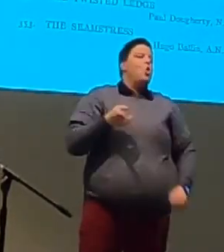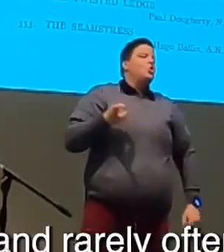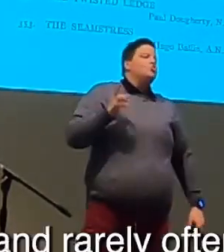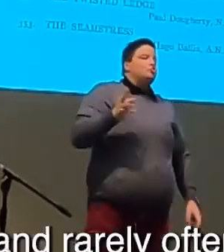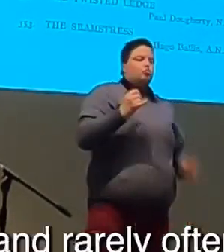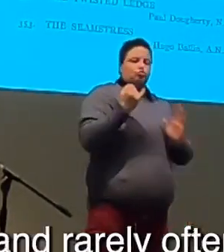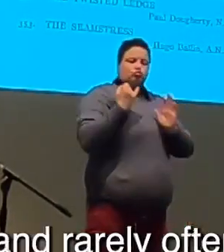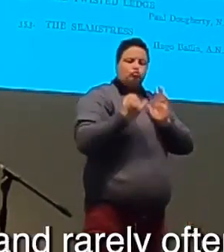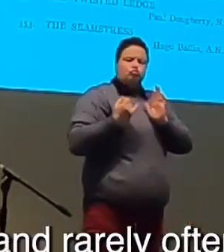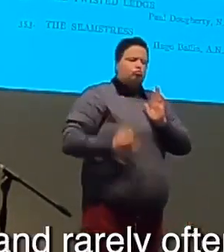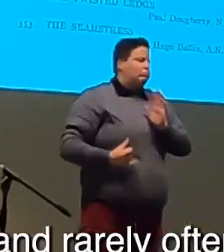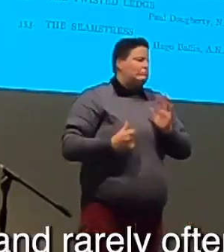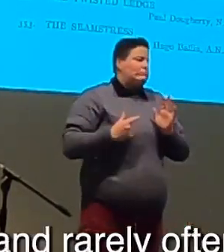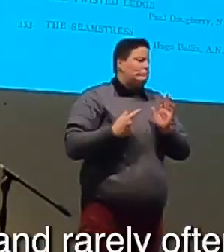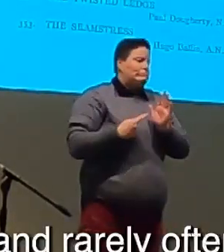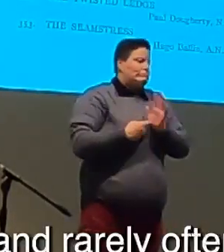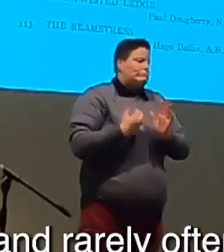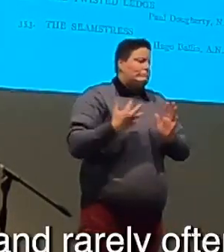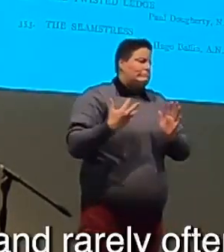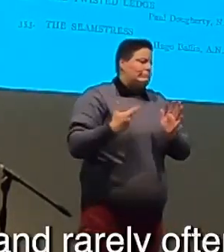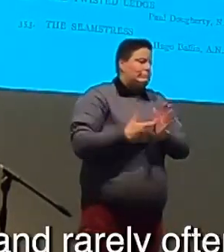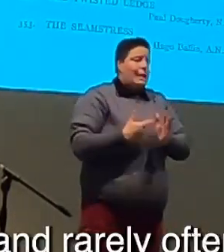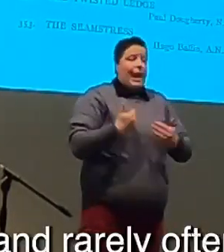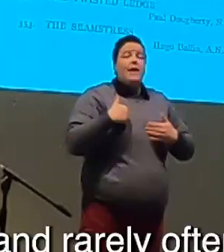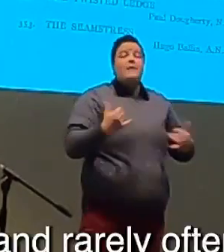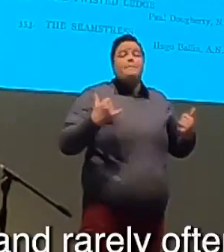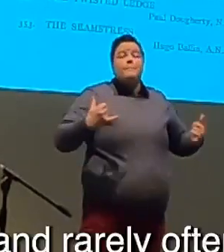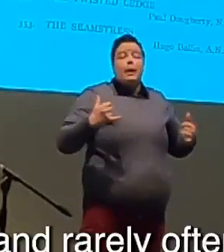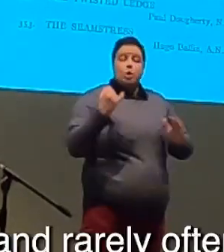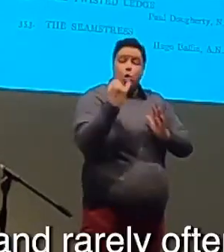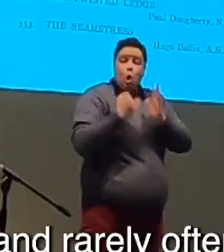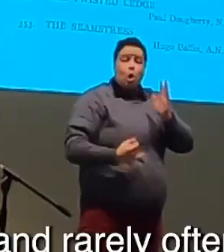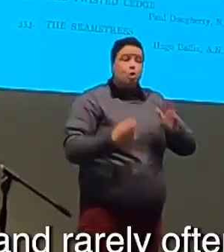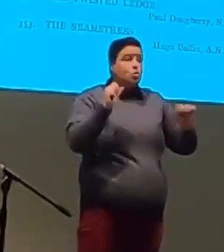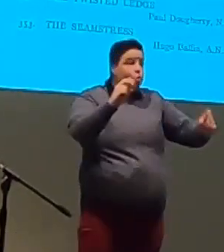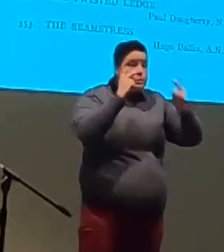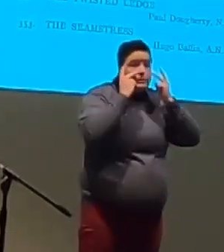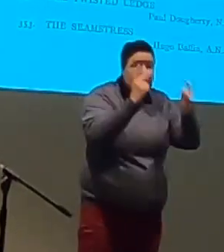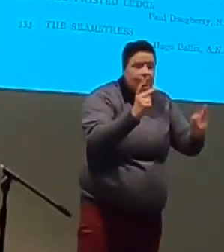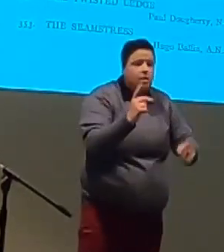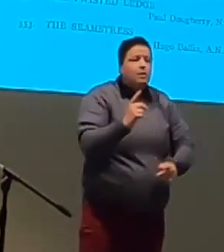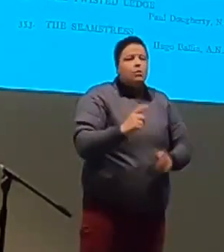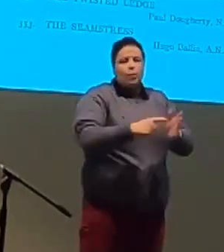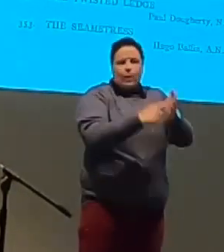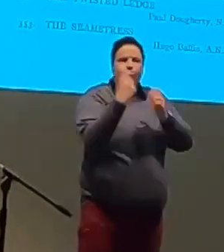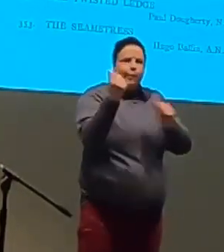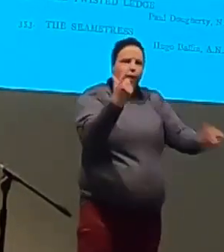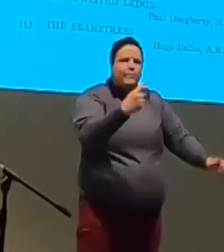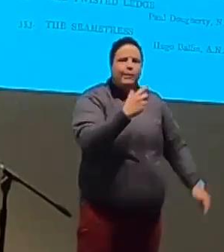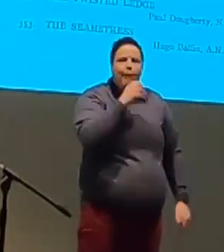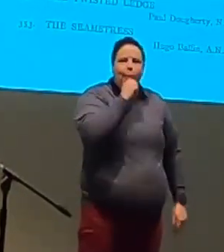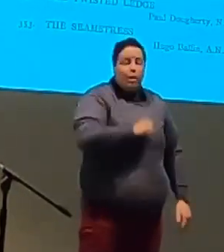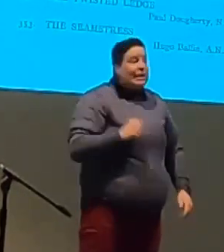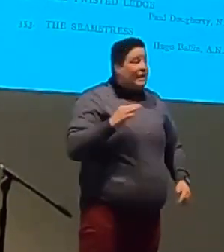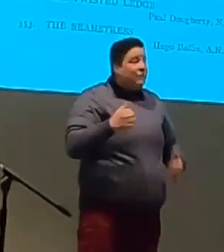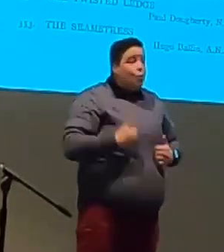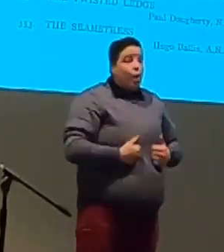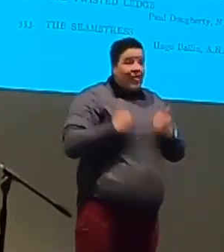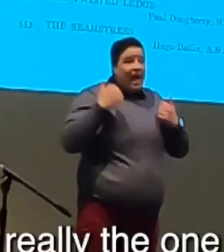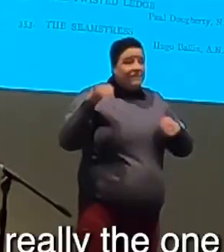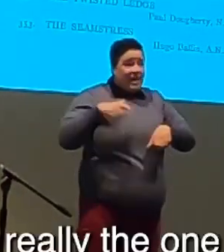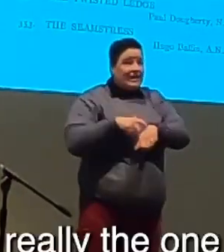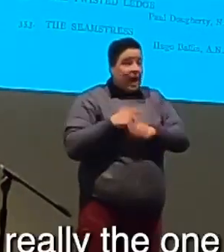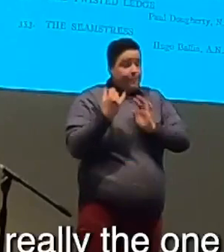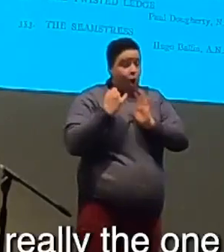art and rarely often had contemporary art on view. So if you were a living artist at the time,